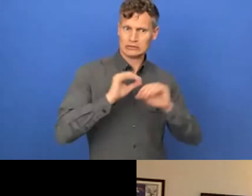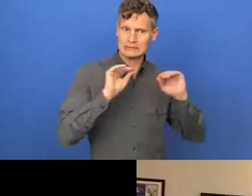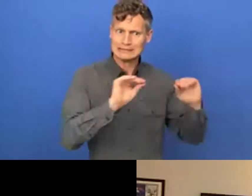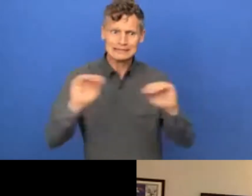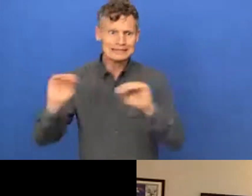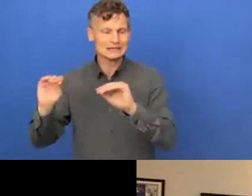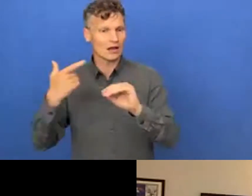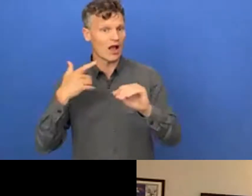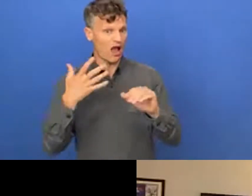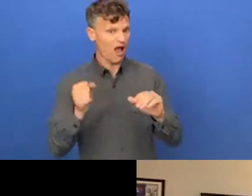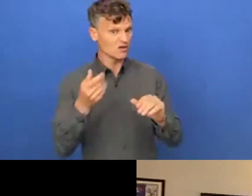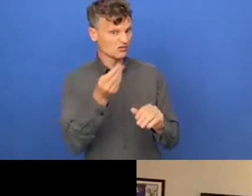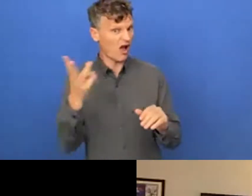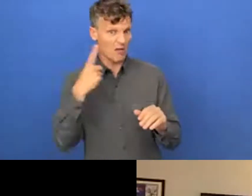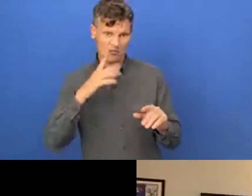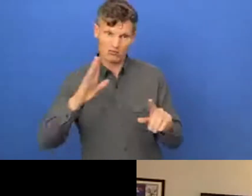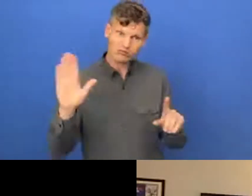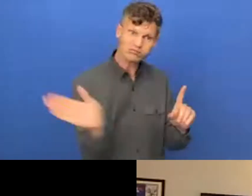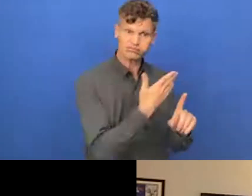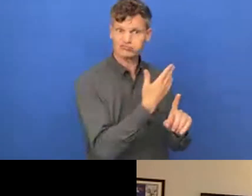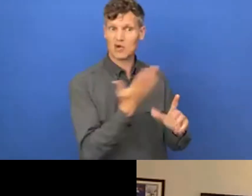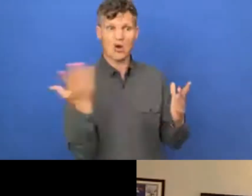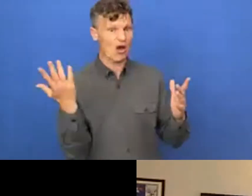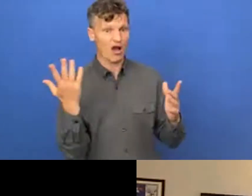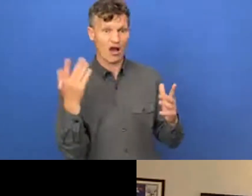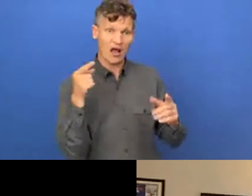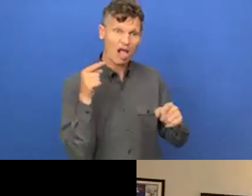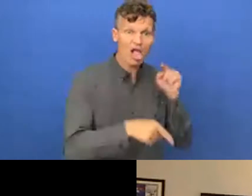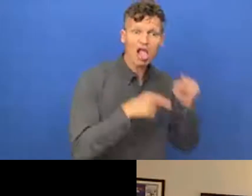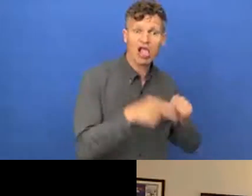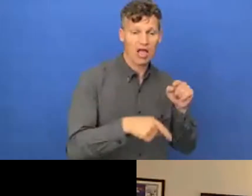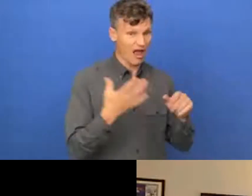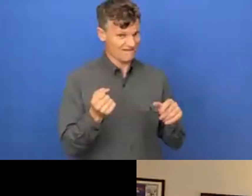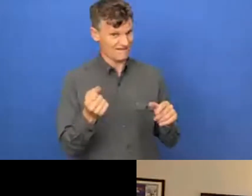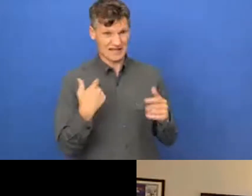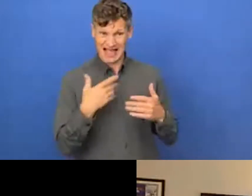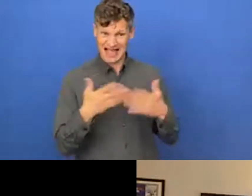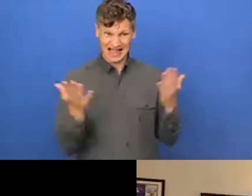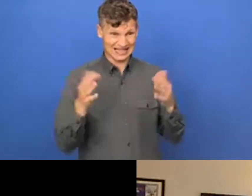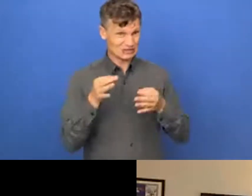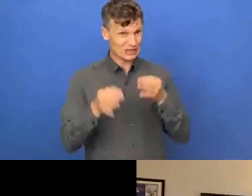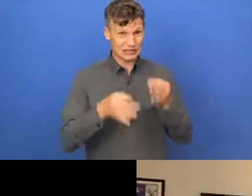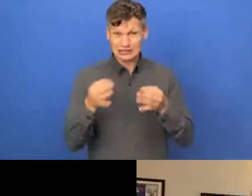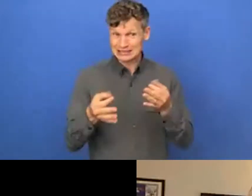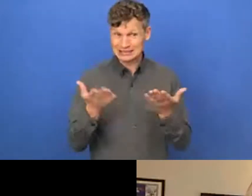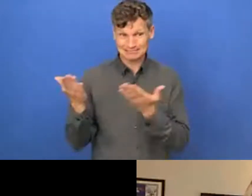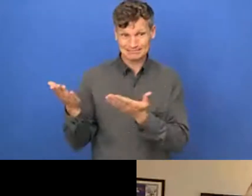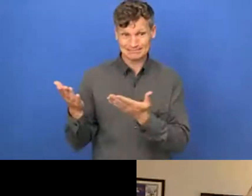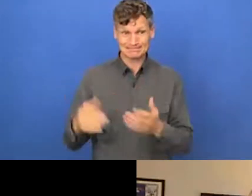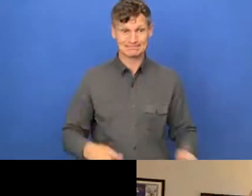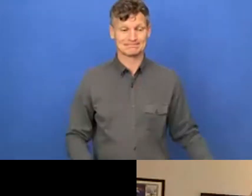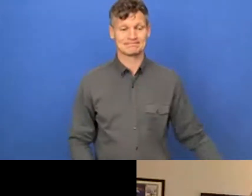normalization of violence or bullying, and then any strategies? I think there